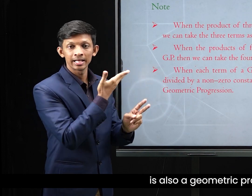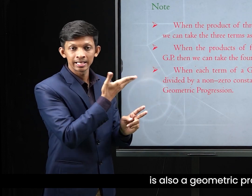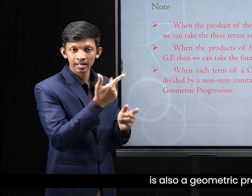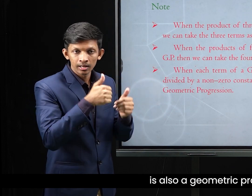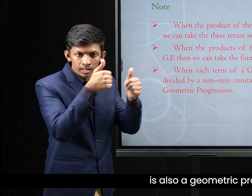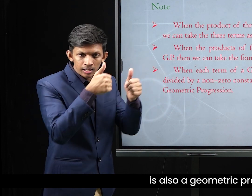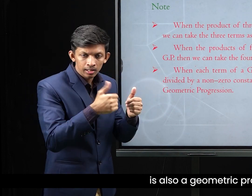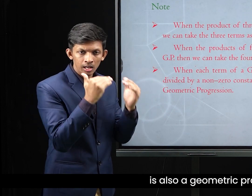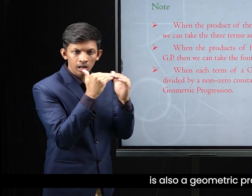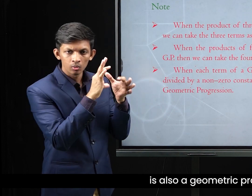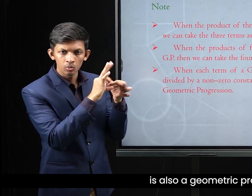also a geometric progression.